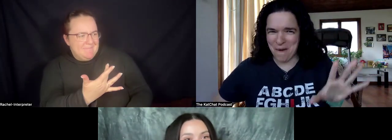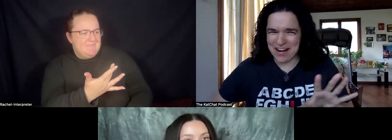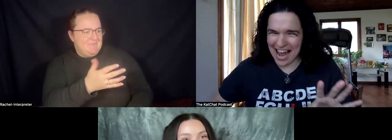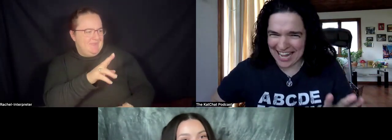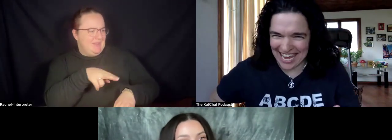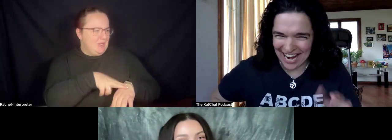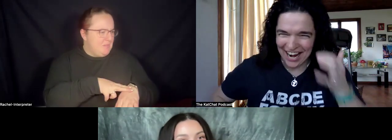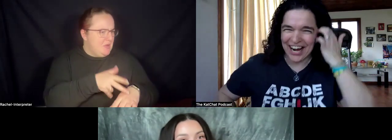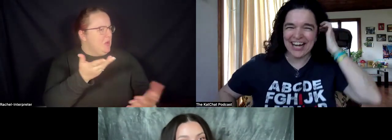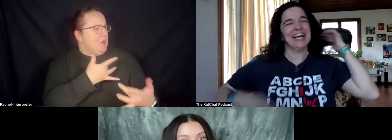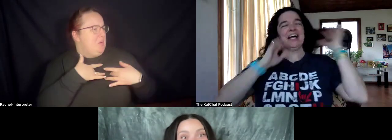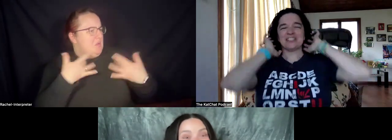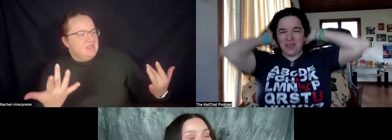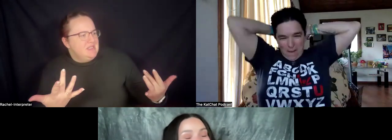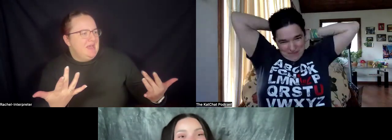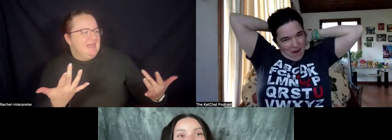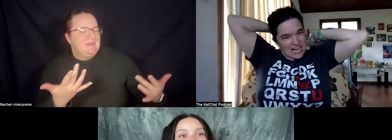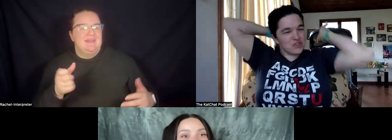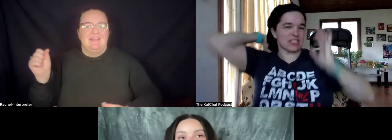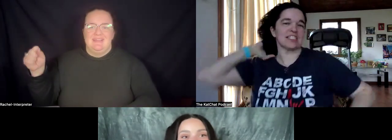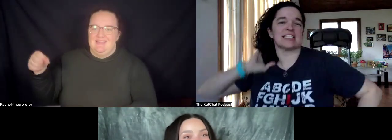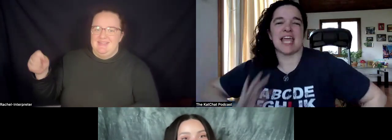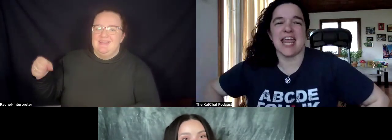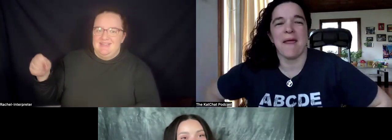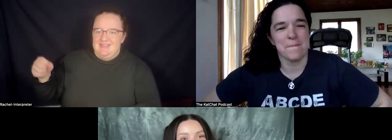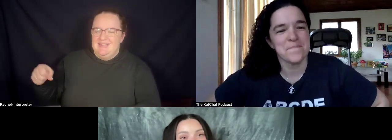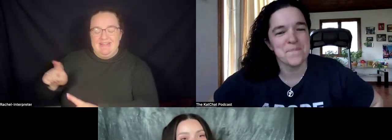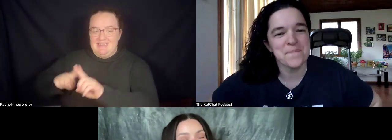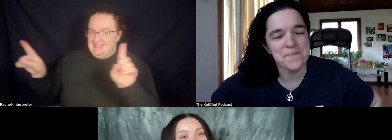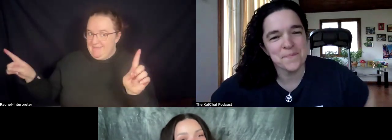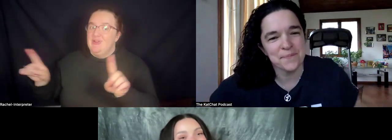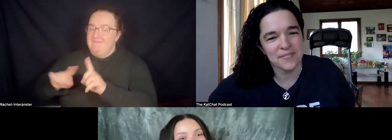what's going on here? So that would be It's very yeah, interesting so to see. different.